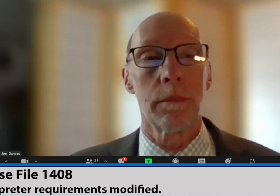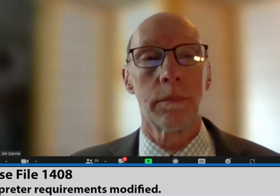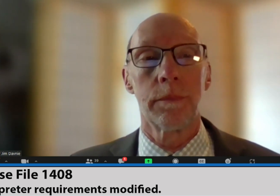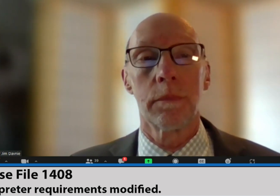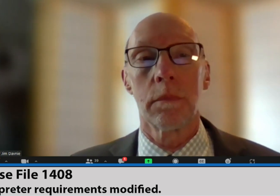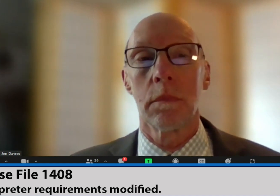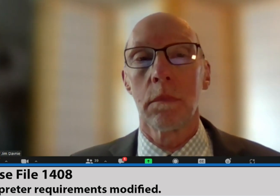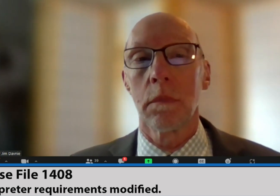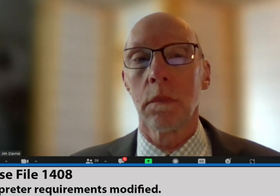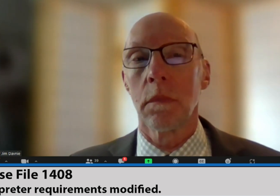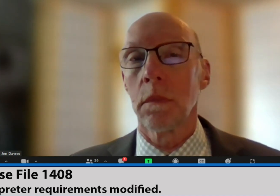Yes, hello. Hello.